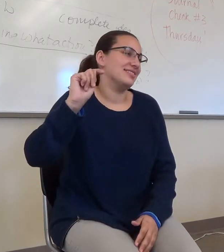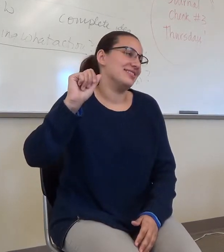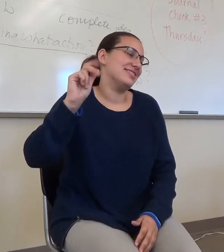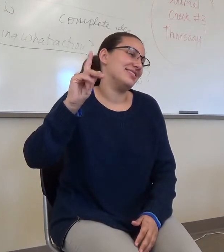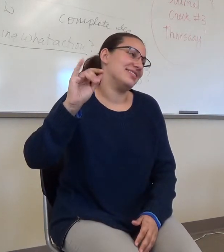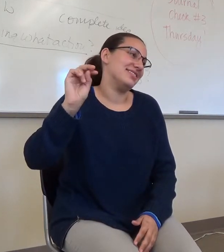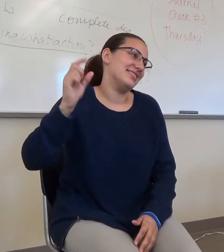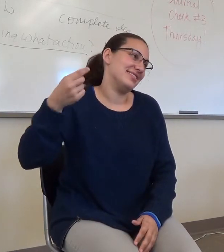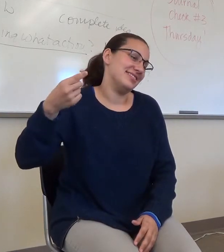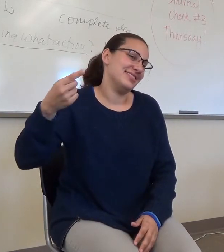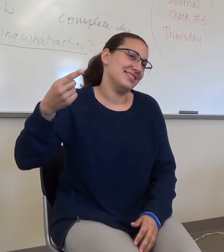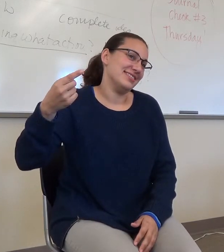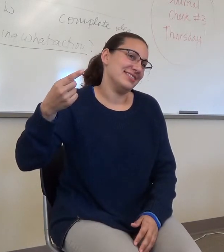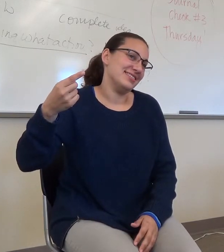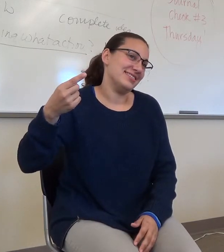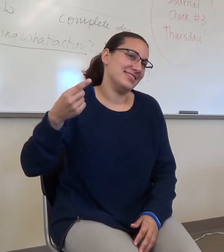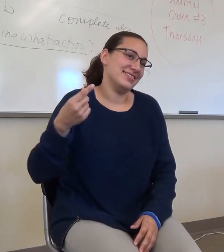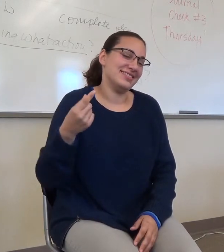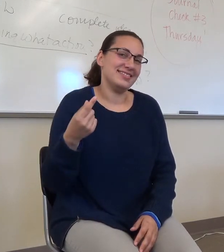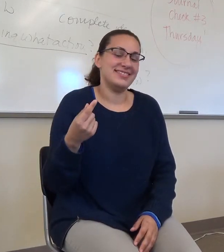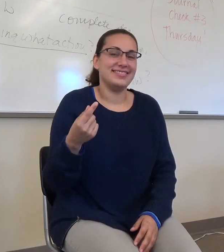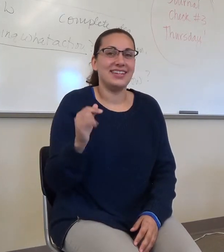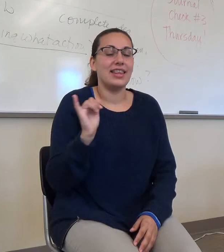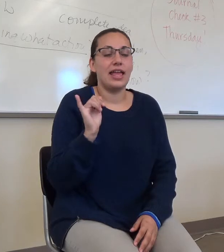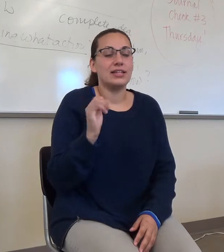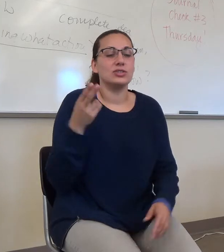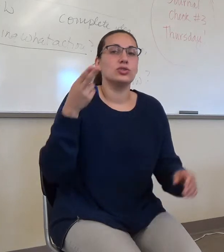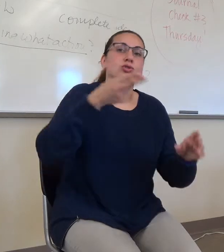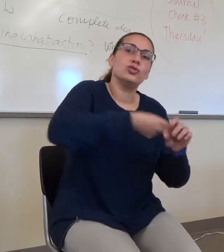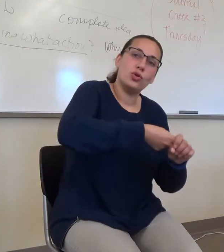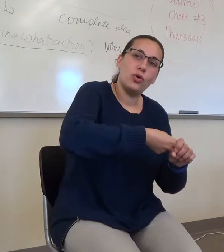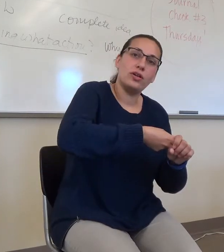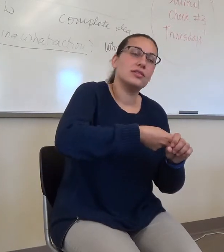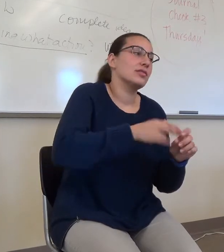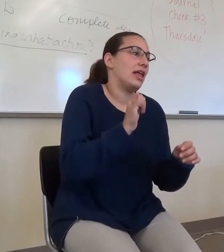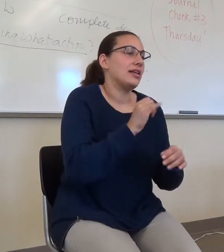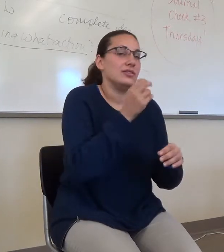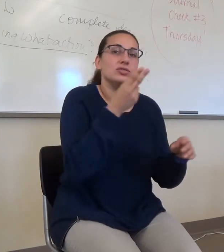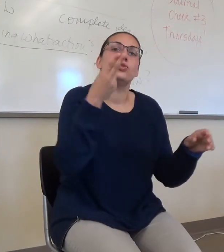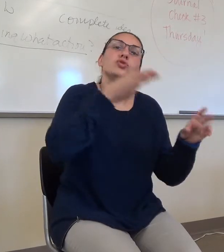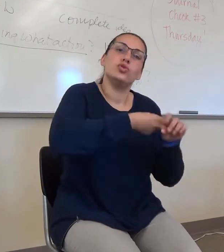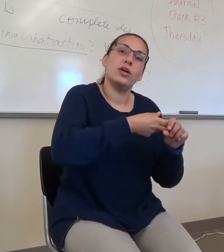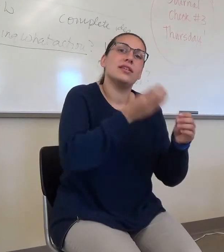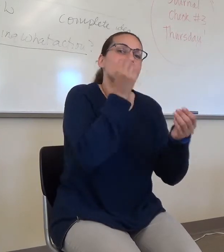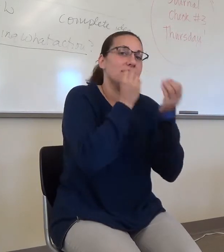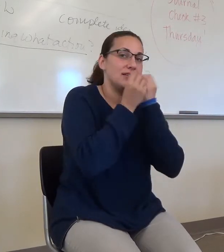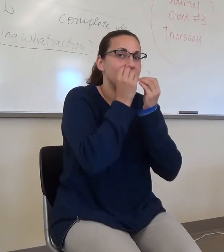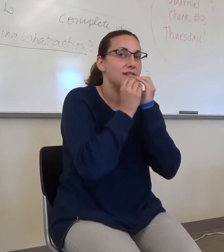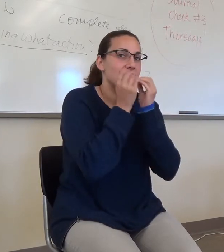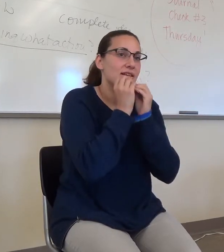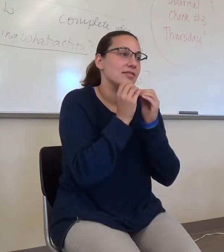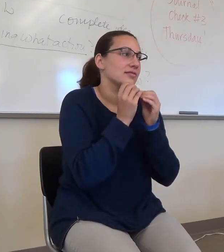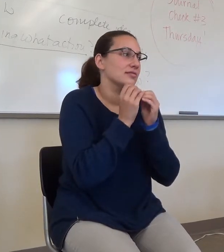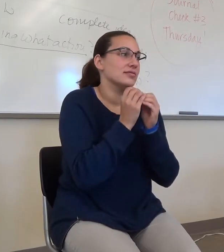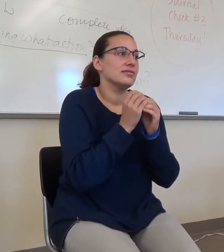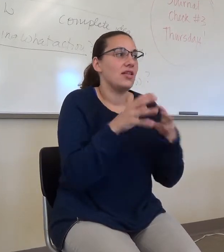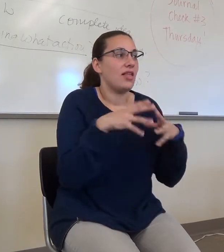Yeah, partaking is you partake of a feast. That refers to eating. Okay, so yeah, this is